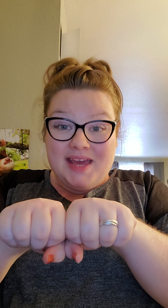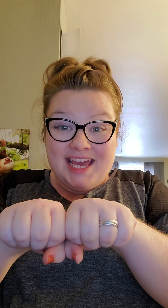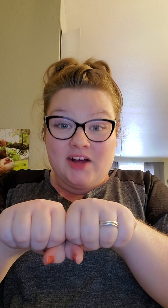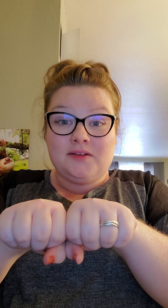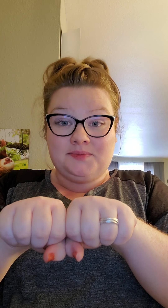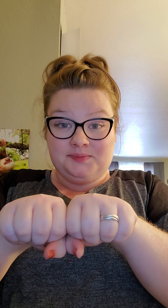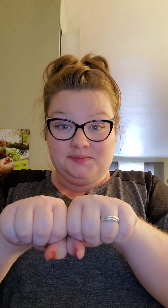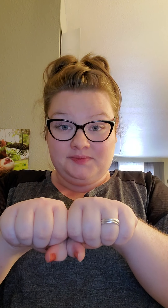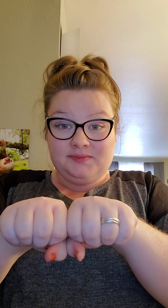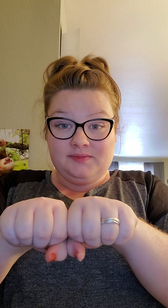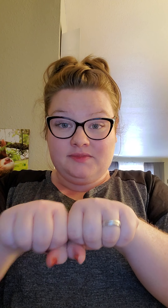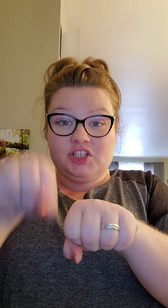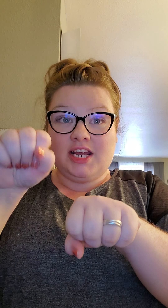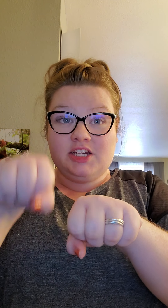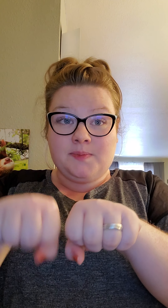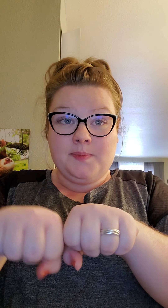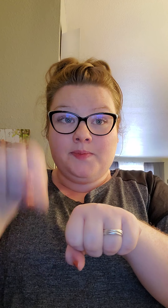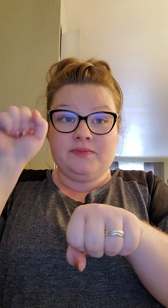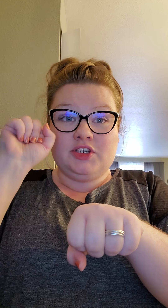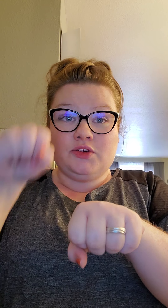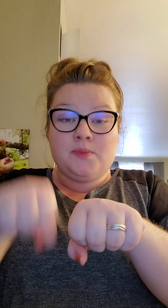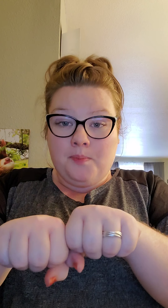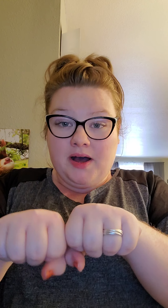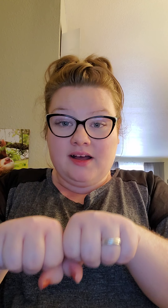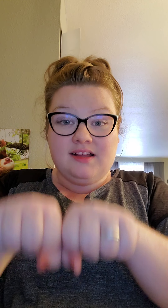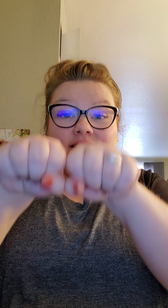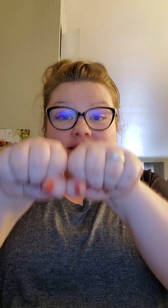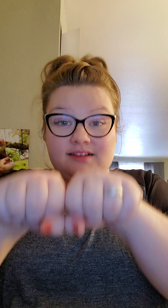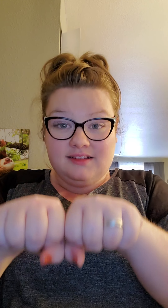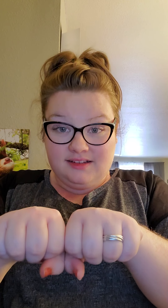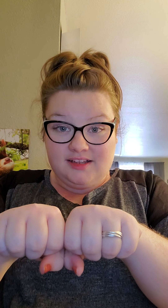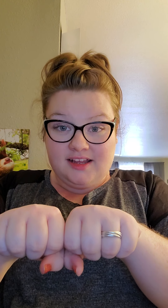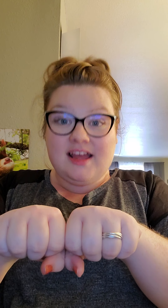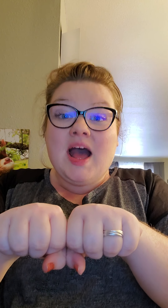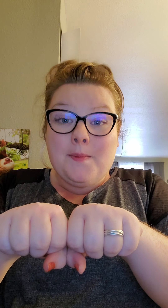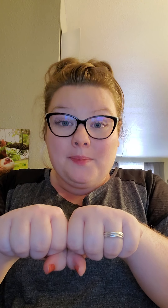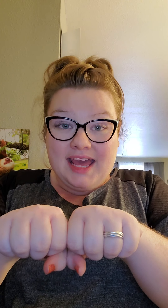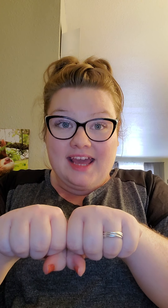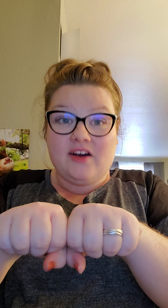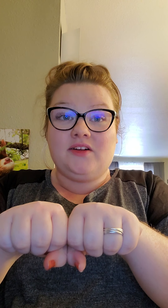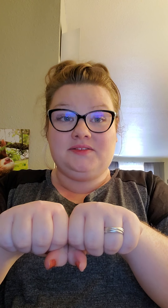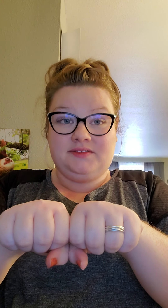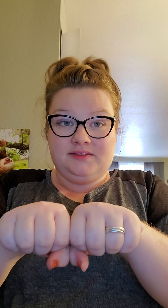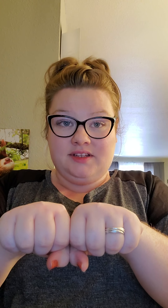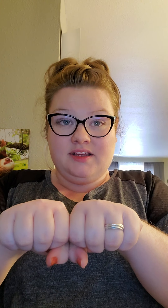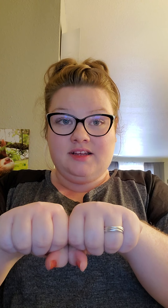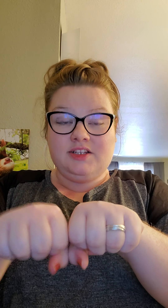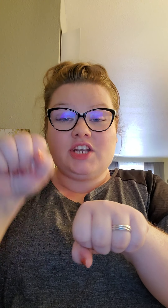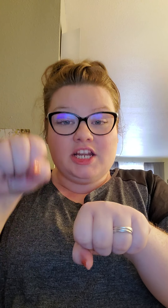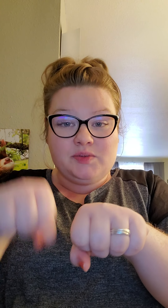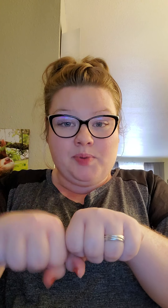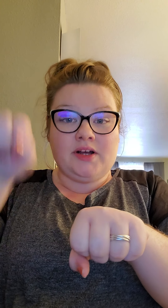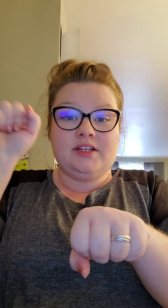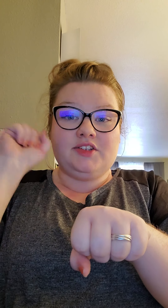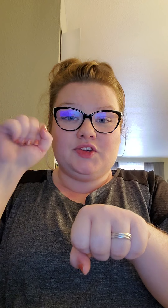Mail. Change m to p. Pale. Change p to